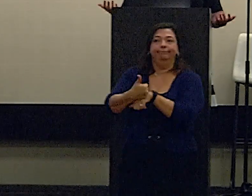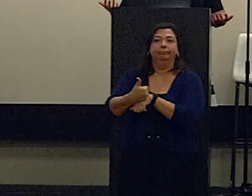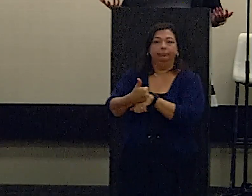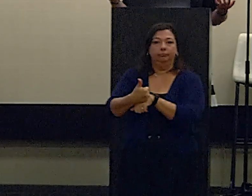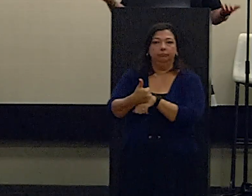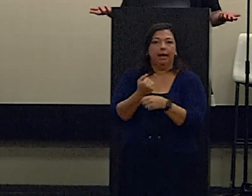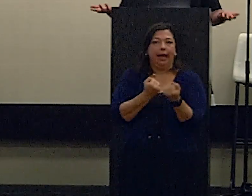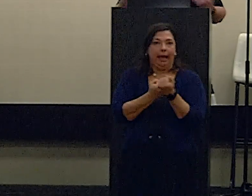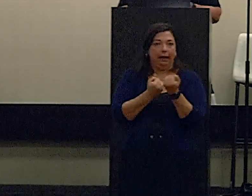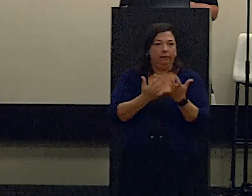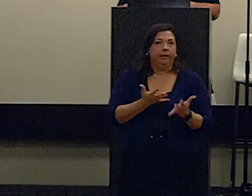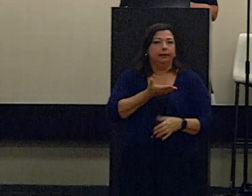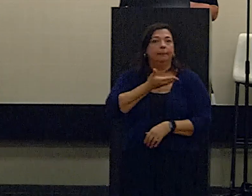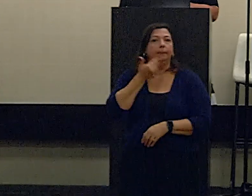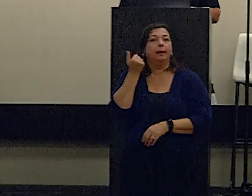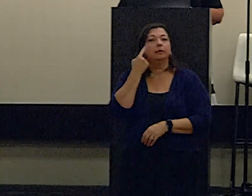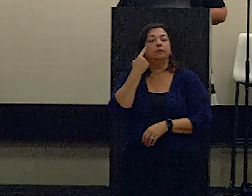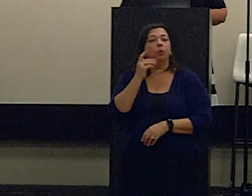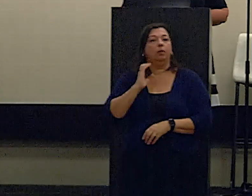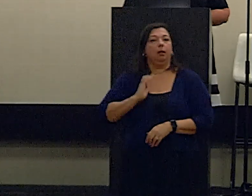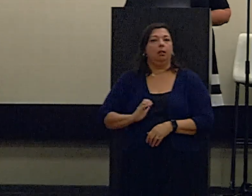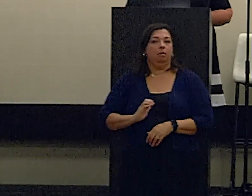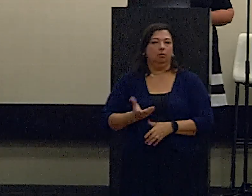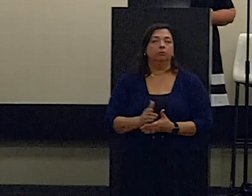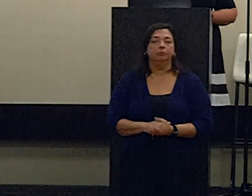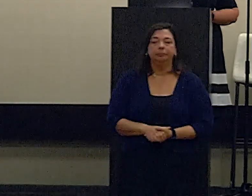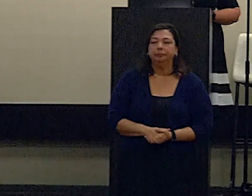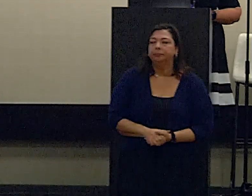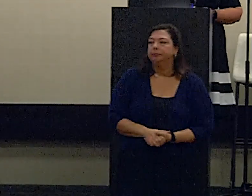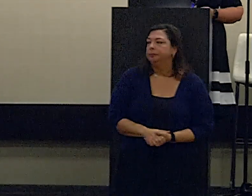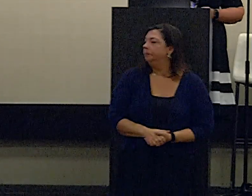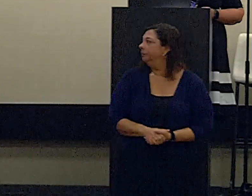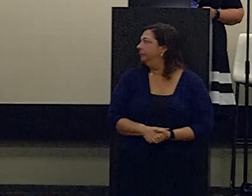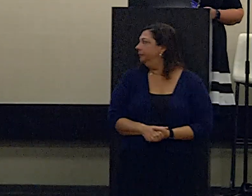possible advocates for the clients that we're working with.